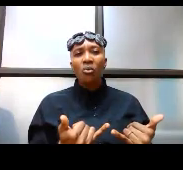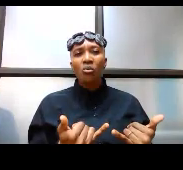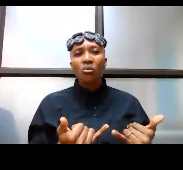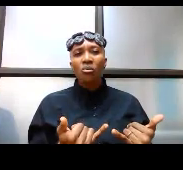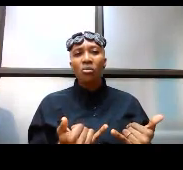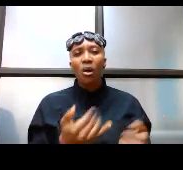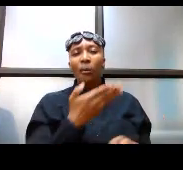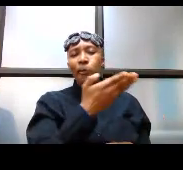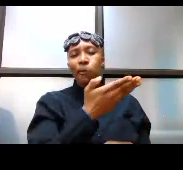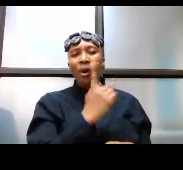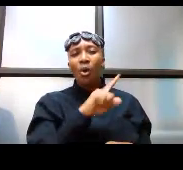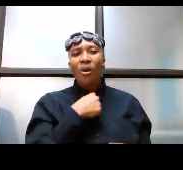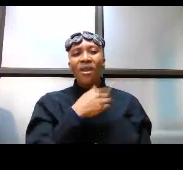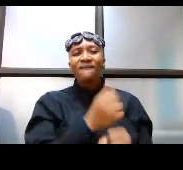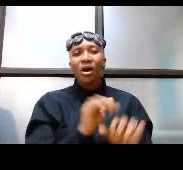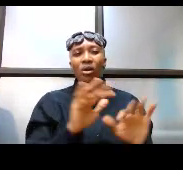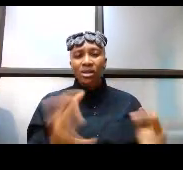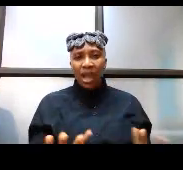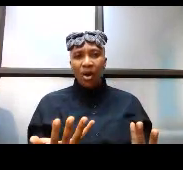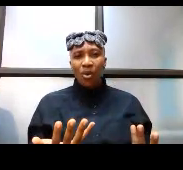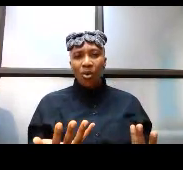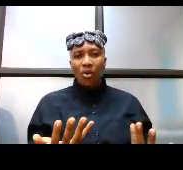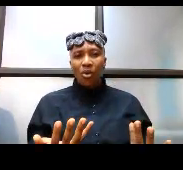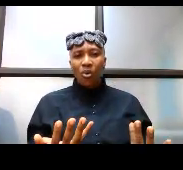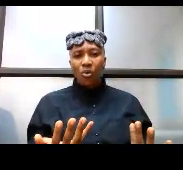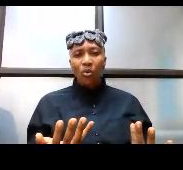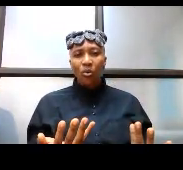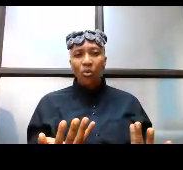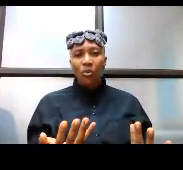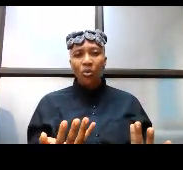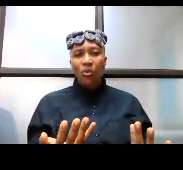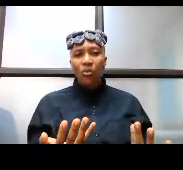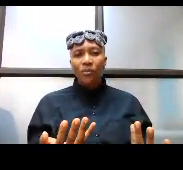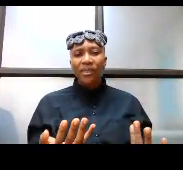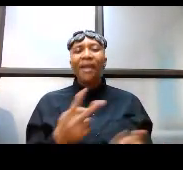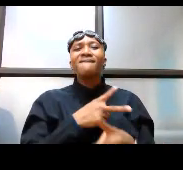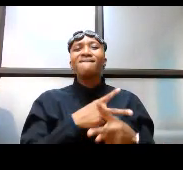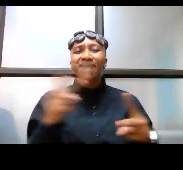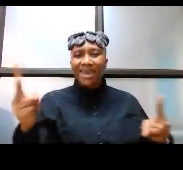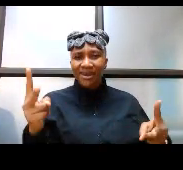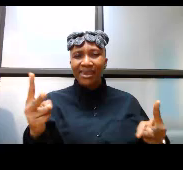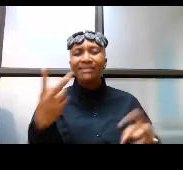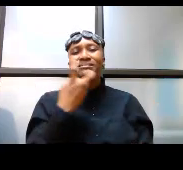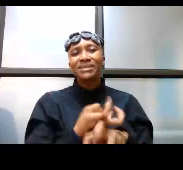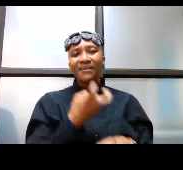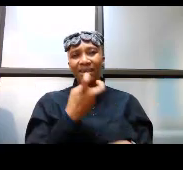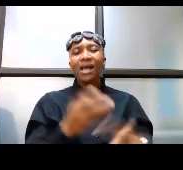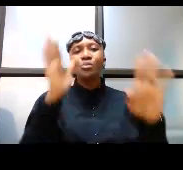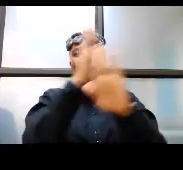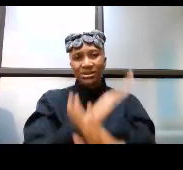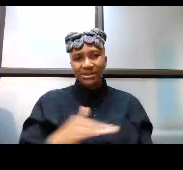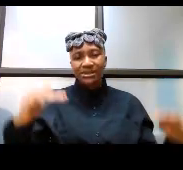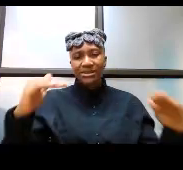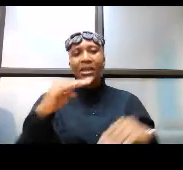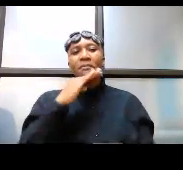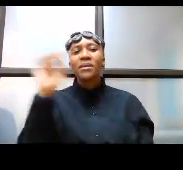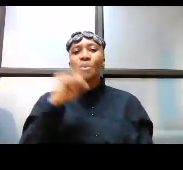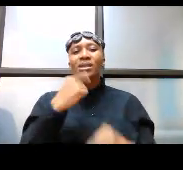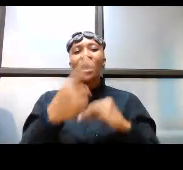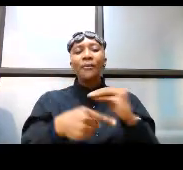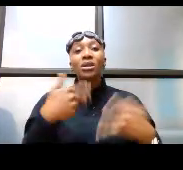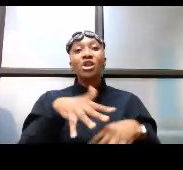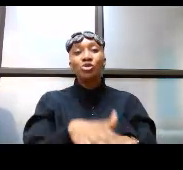we found them to be in such a very difficult position in as far as inclusive education